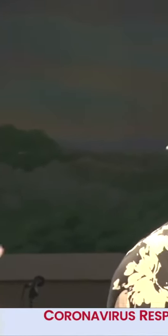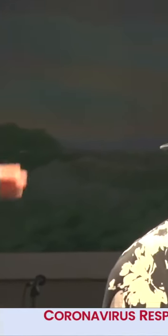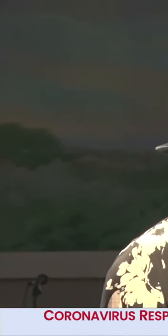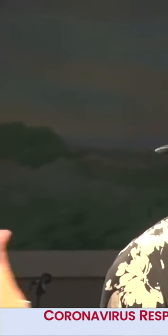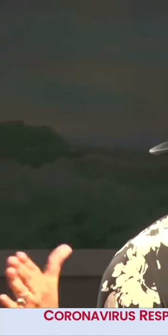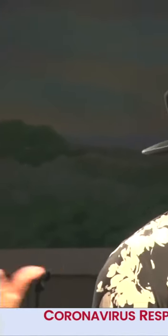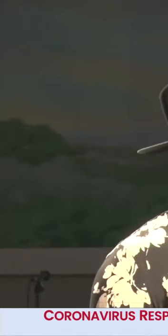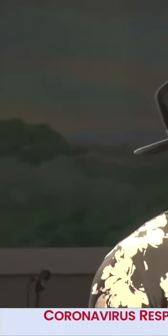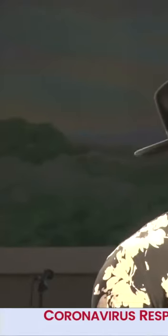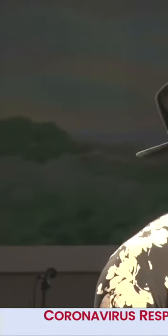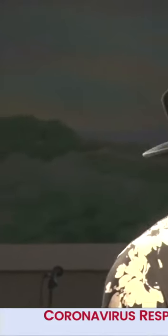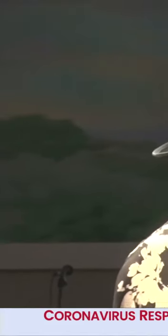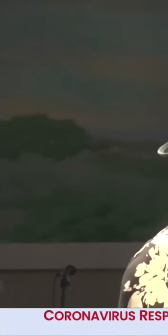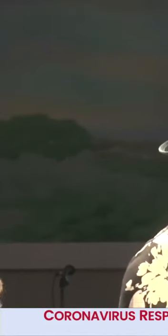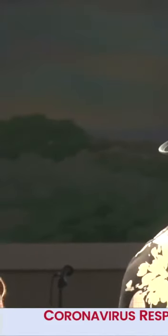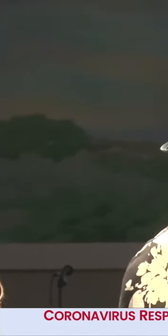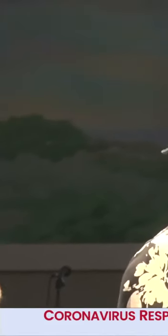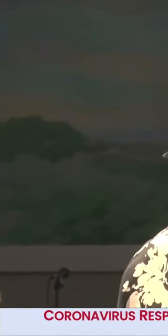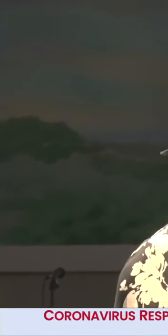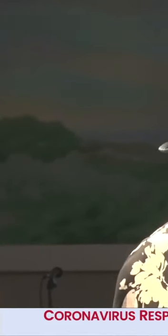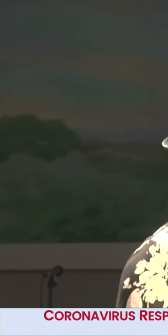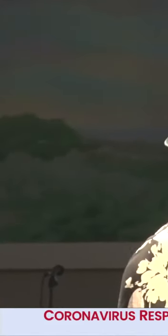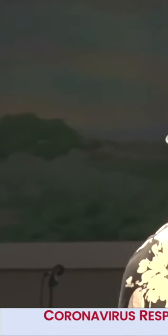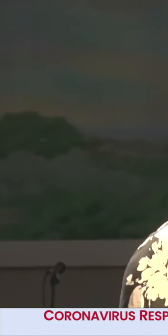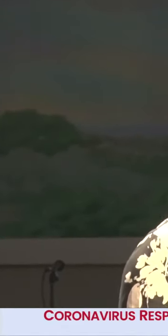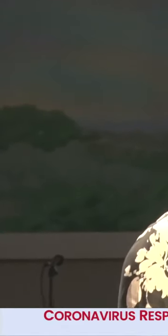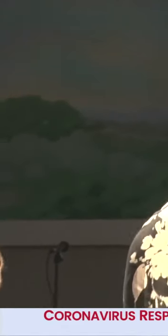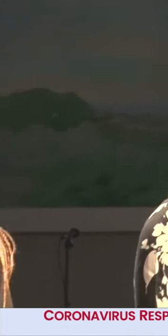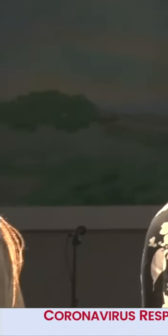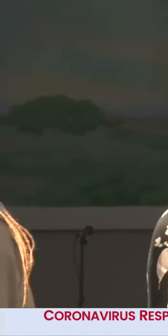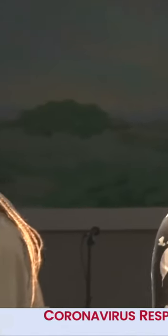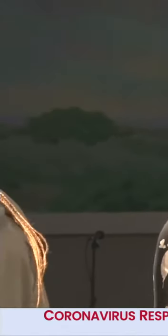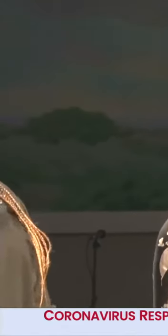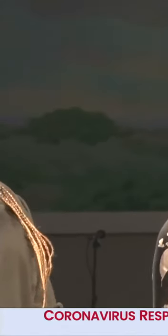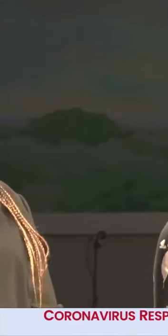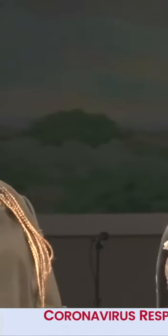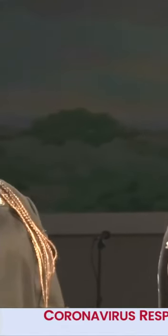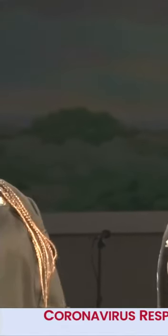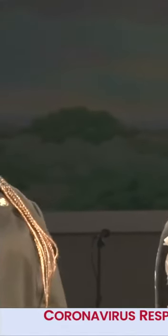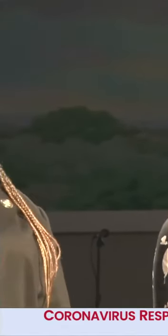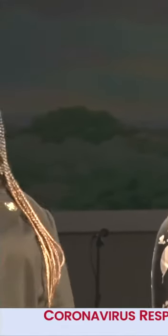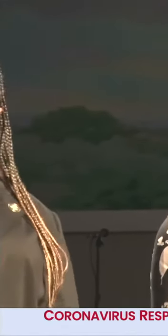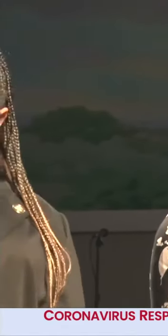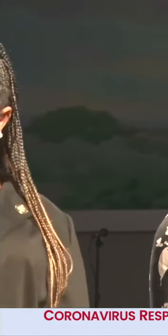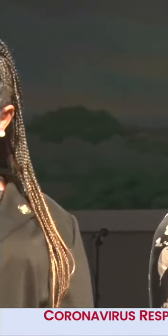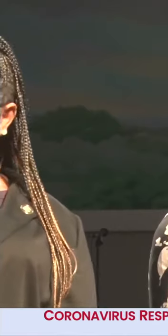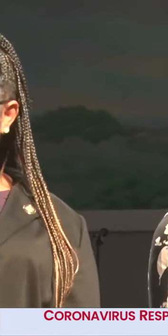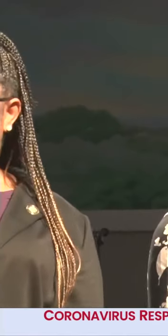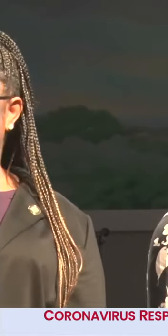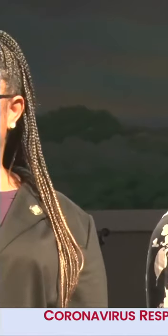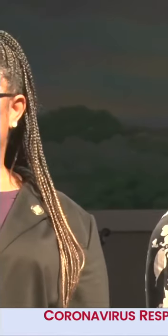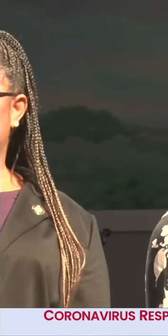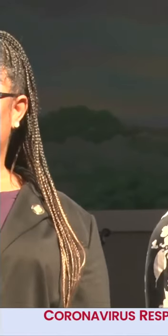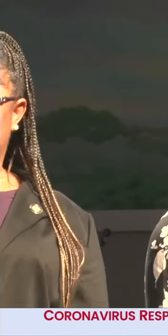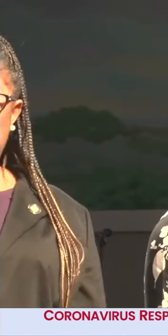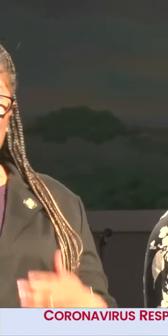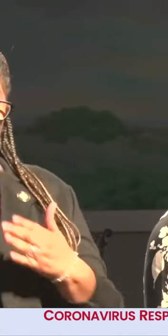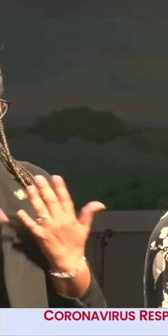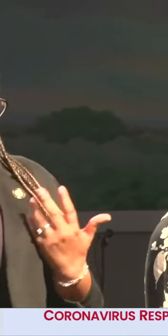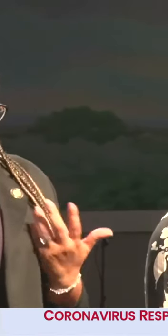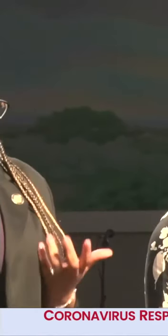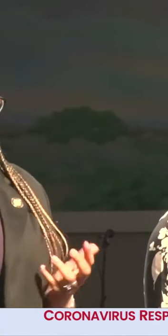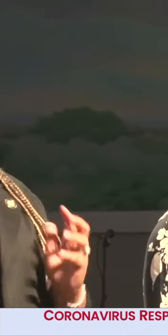All I know is where we've been and what we've been